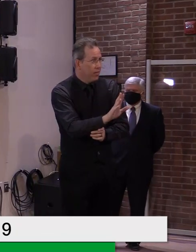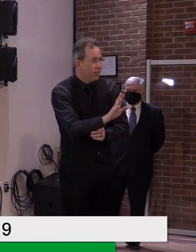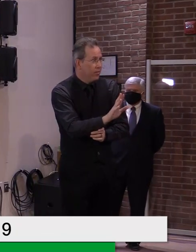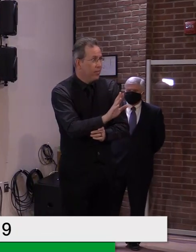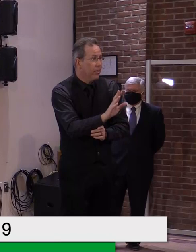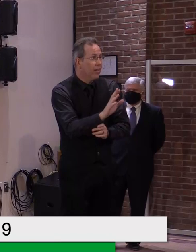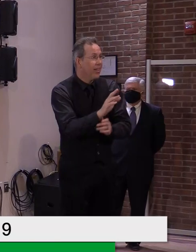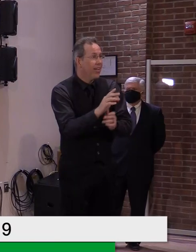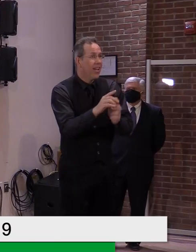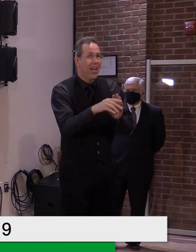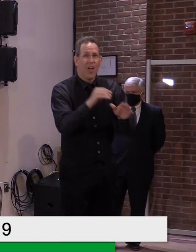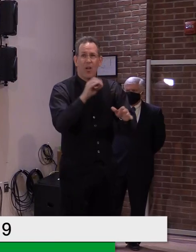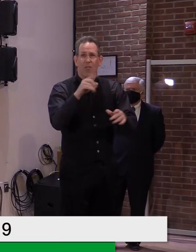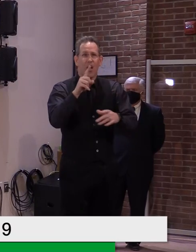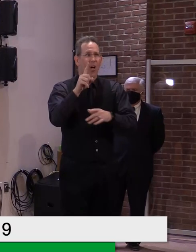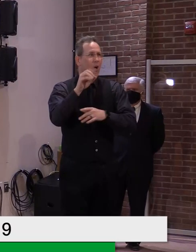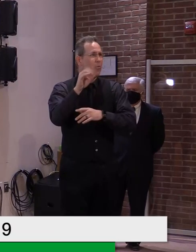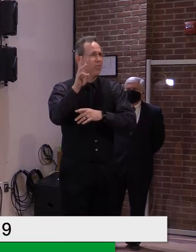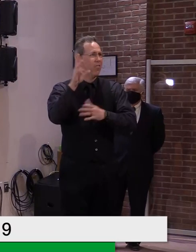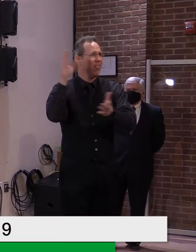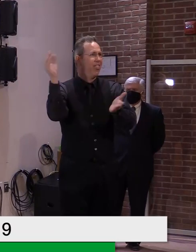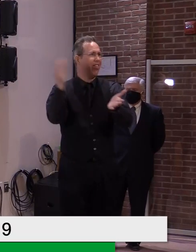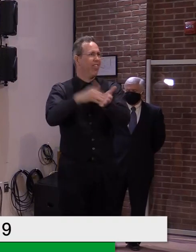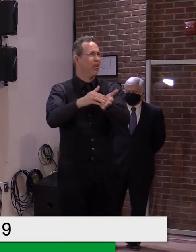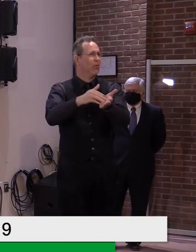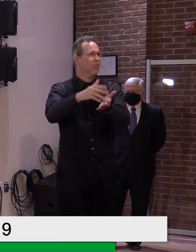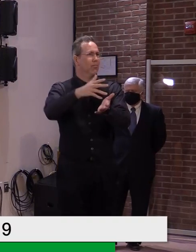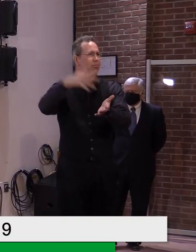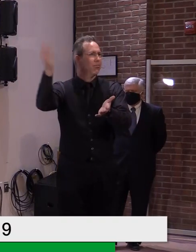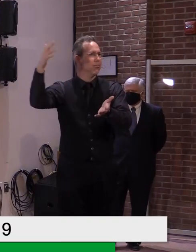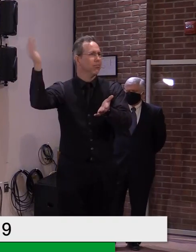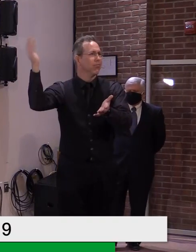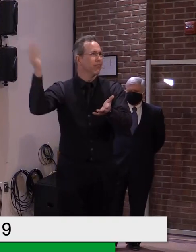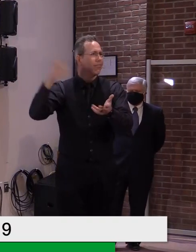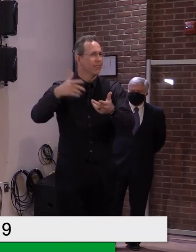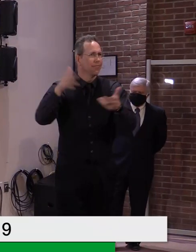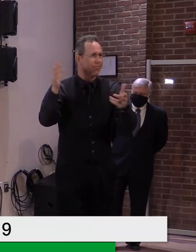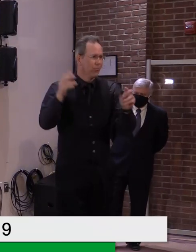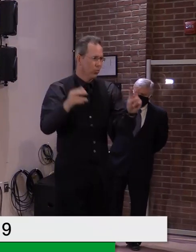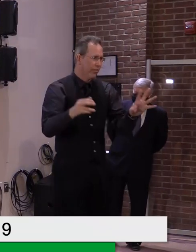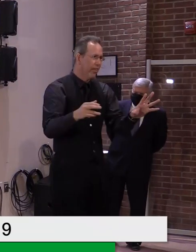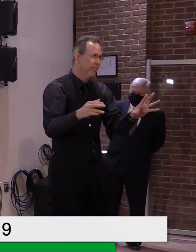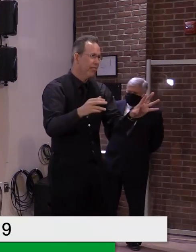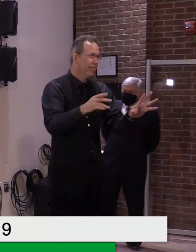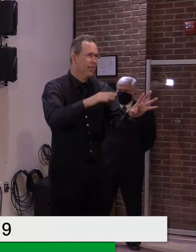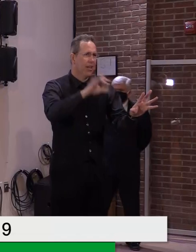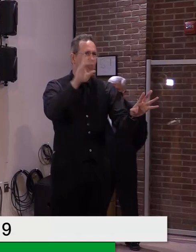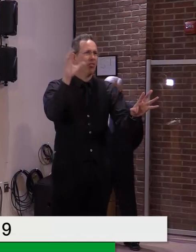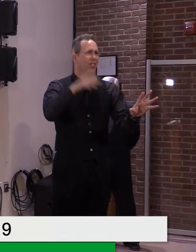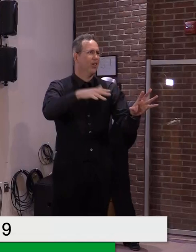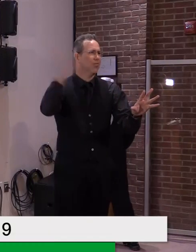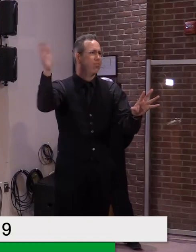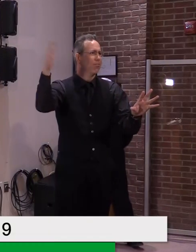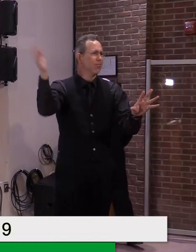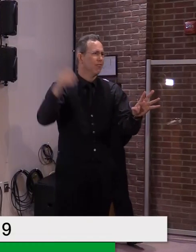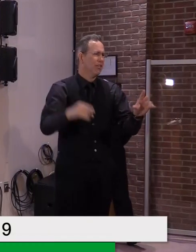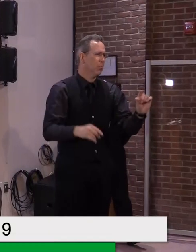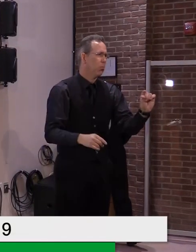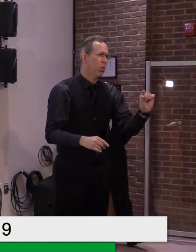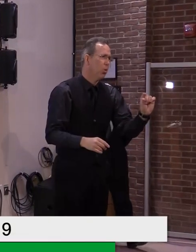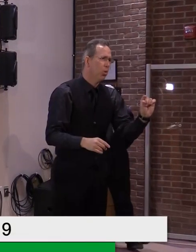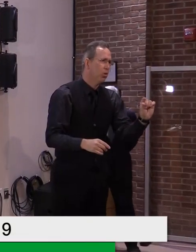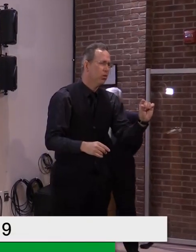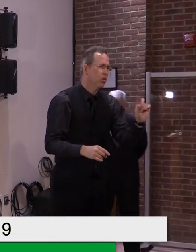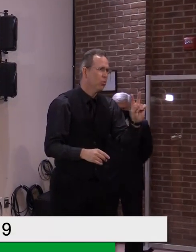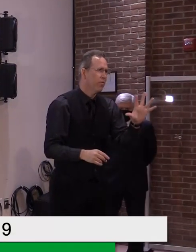170,000 injections, 100 plus thousand fully vaccinated people, very small. And none of these 25